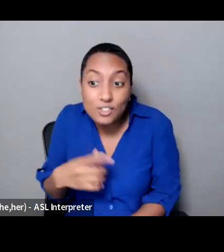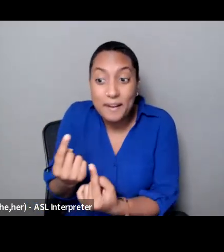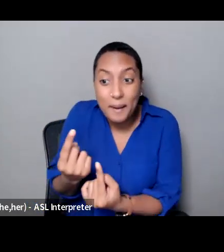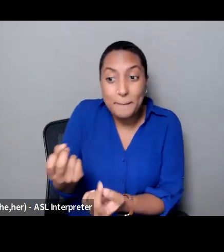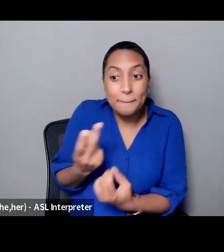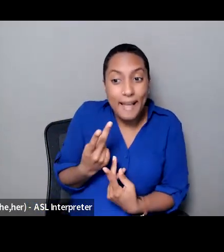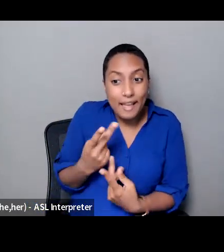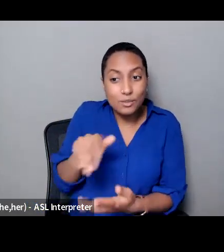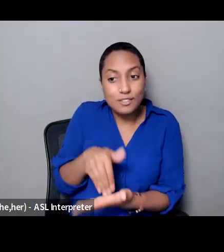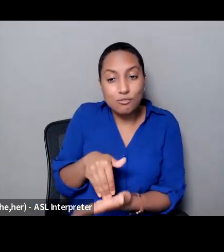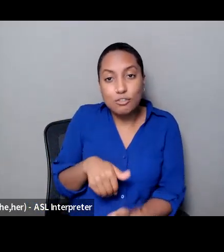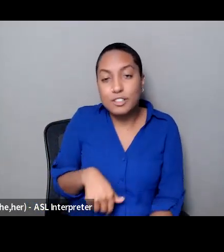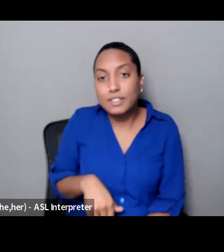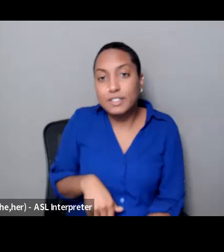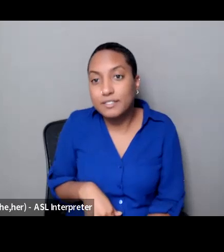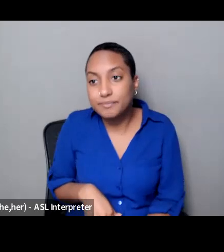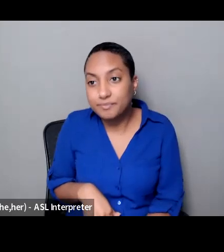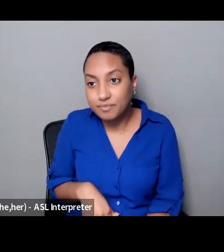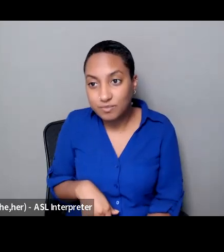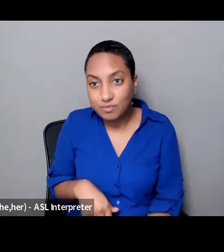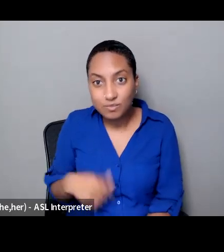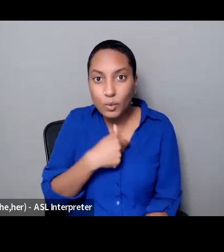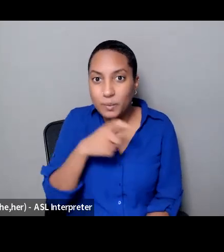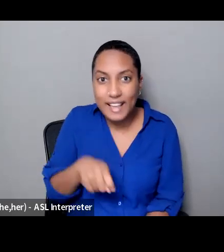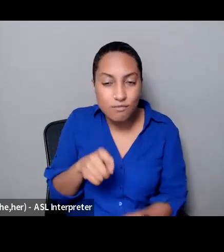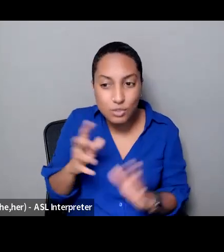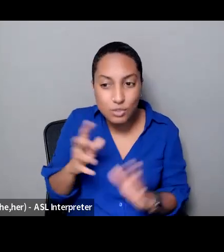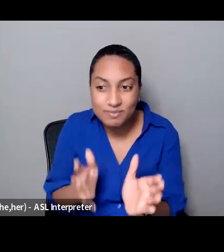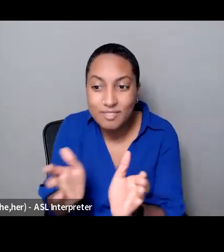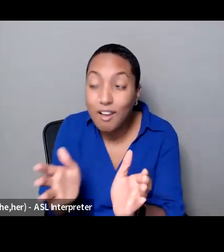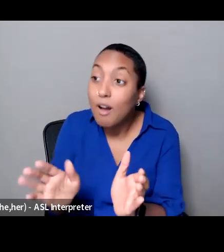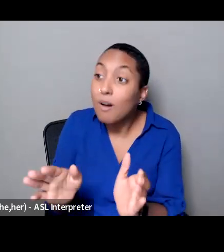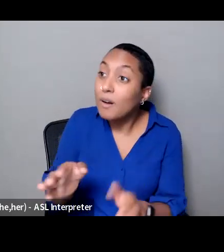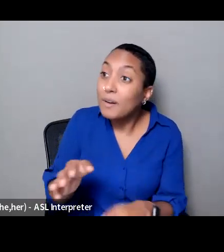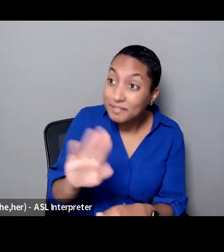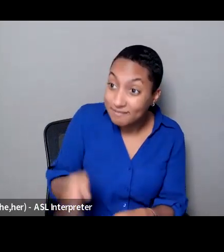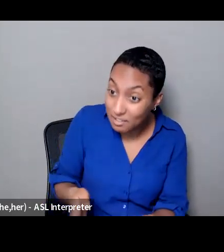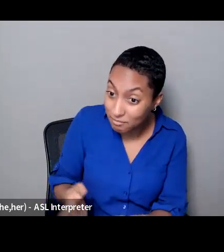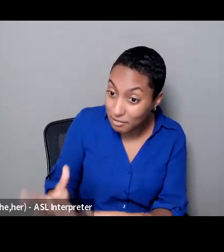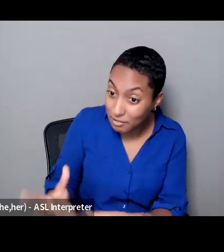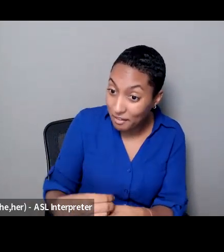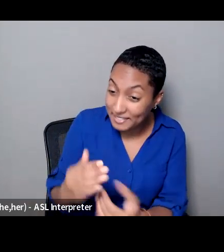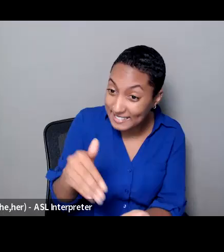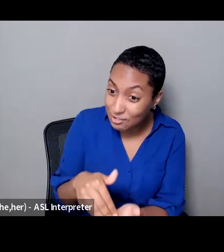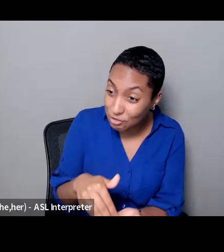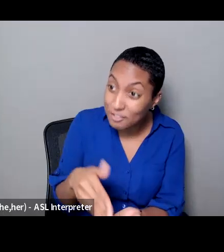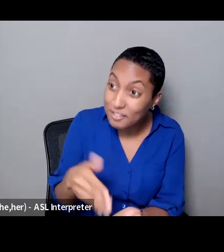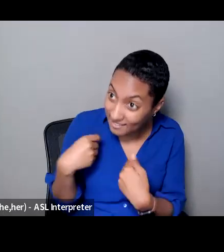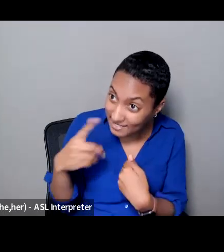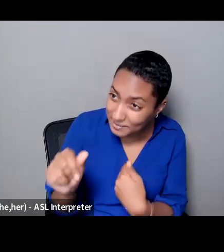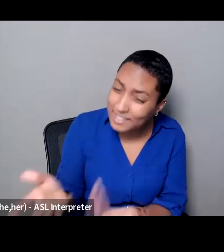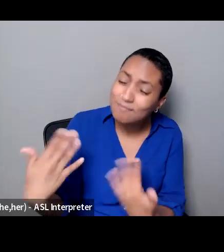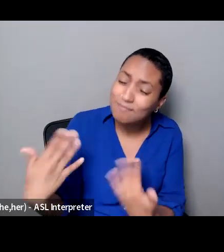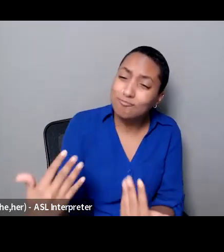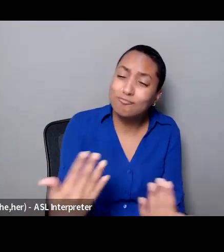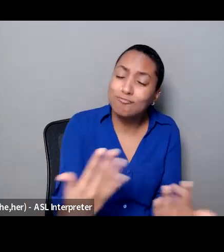finding ways to involve those folks that have never been involved in the center but have disabilities is a challenge for board